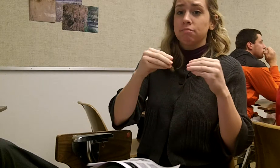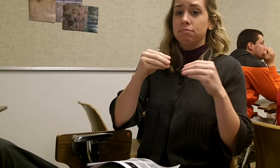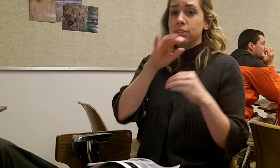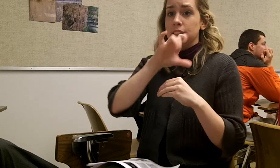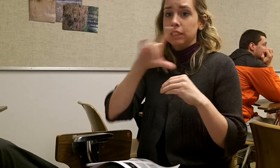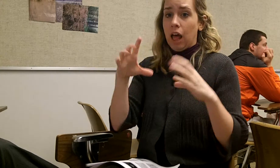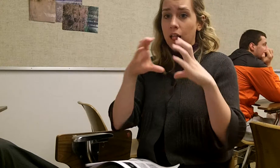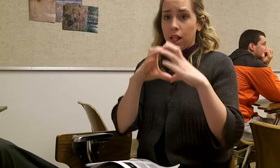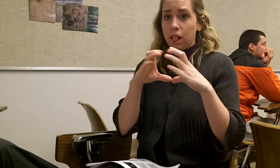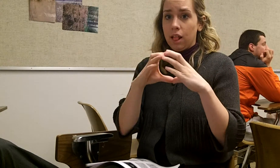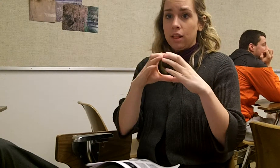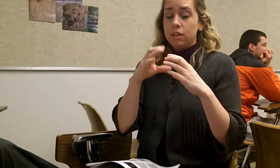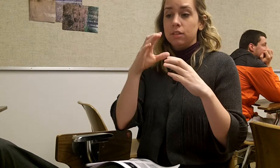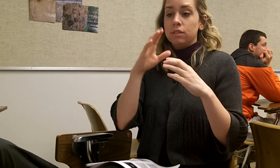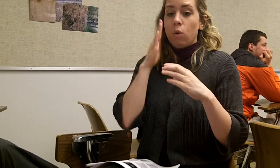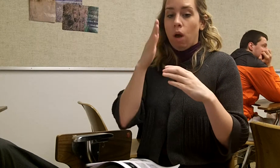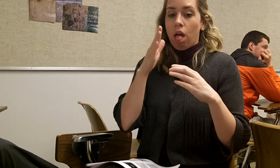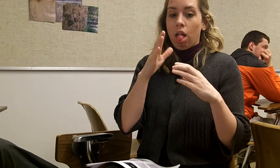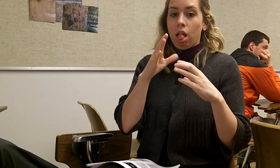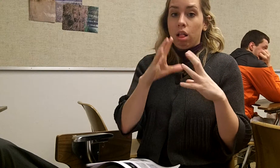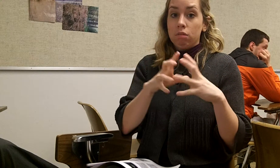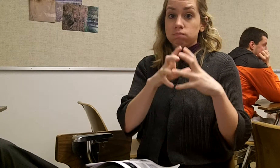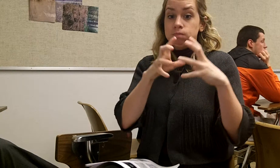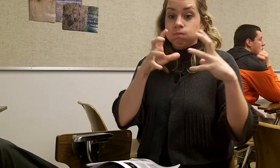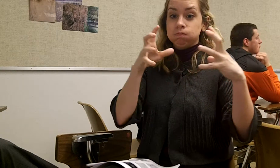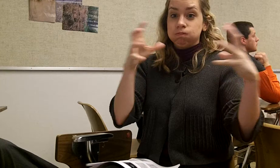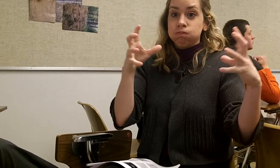divide. There's also a group of proteins